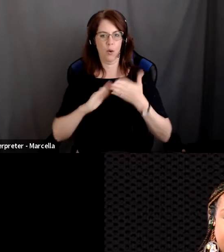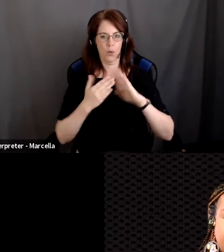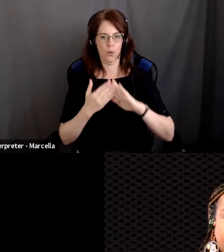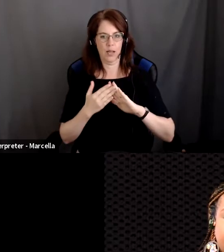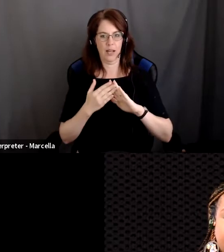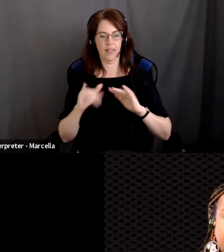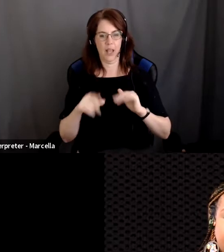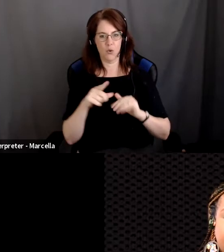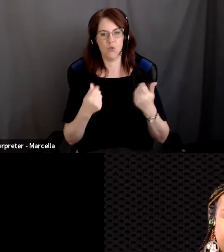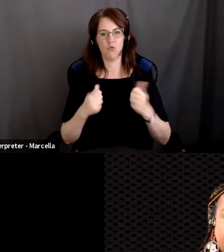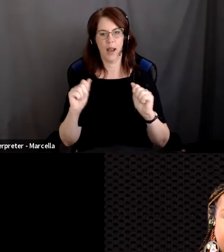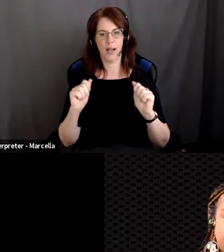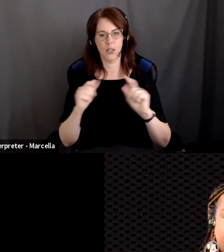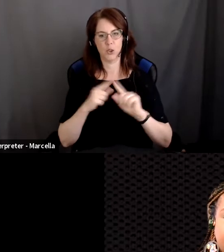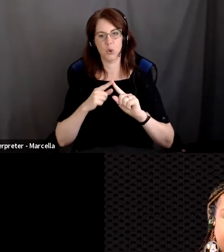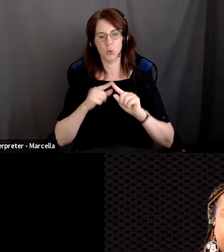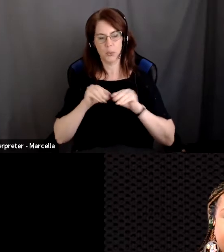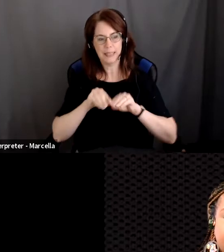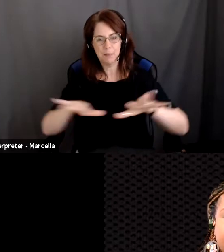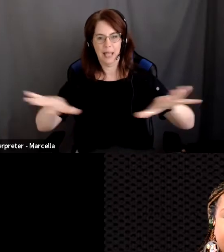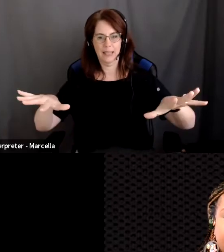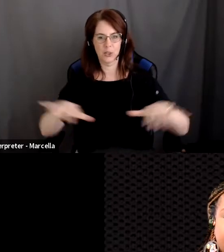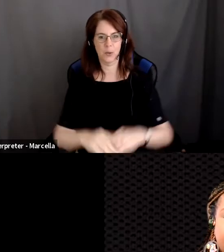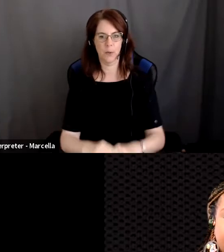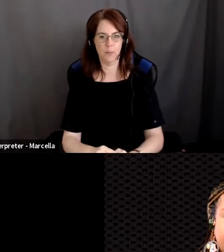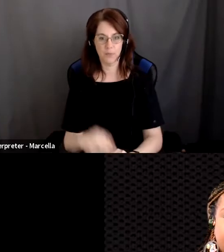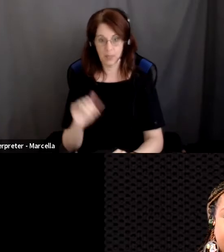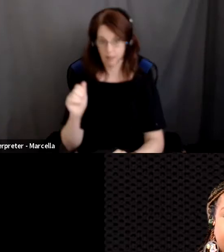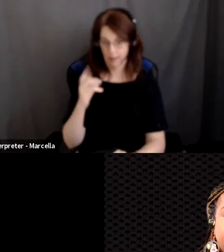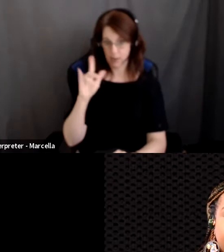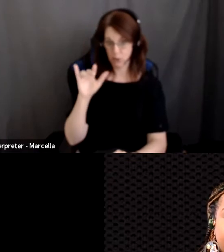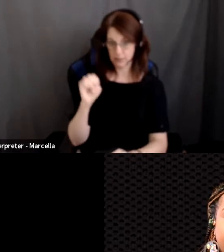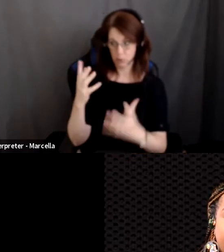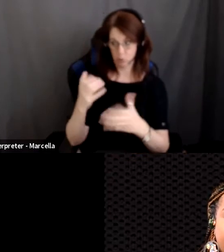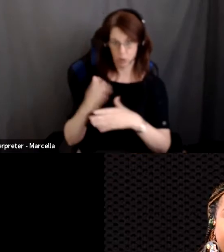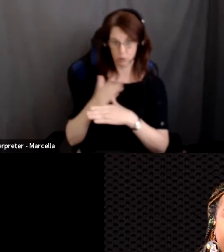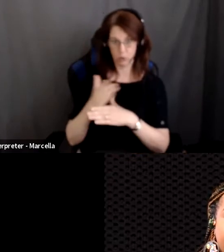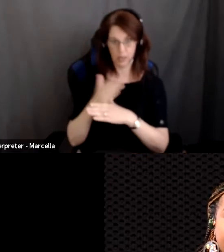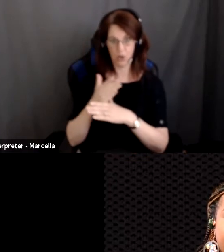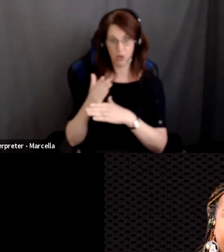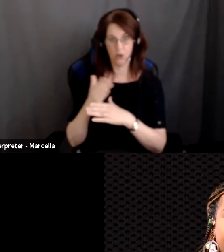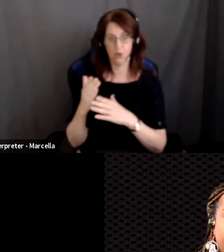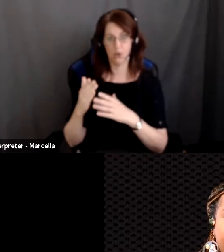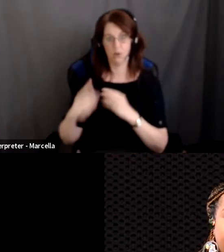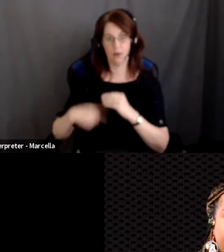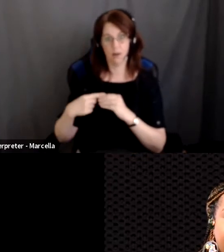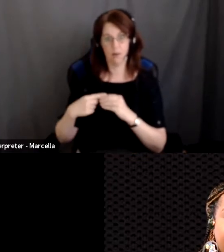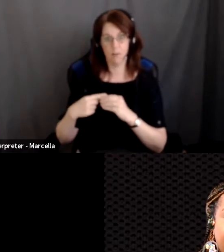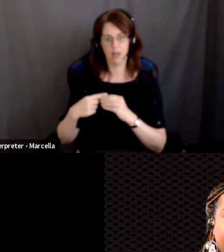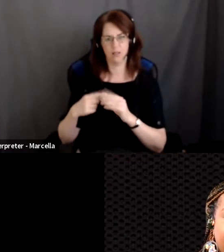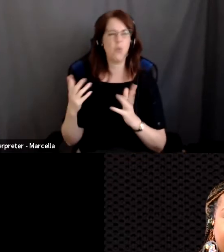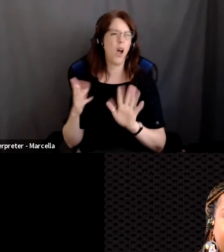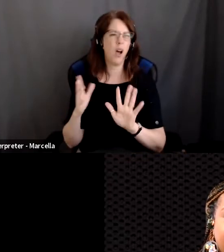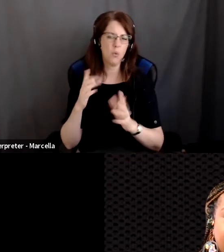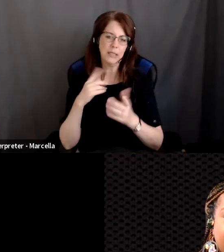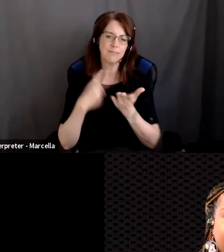to expand into. Ashley, do you want to share a little bit about, we'll get into a